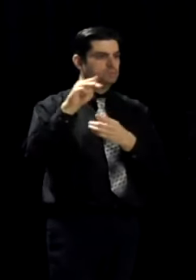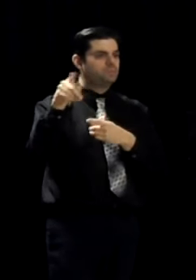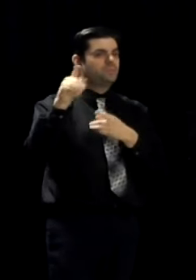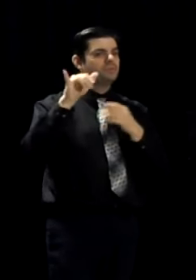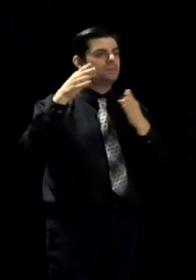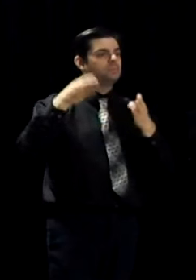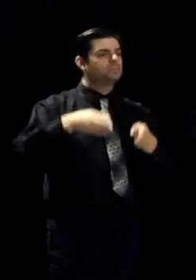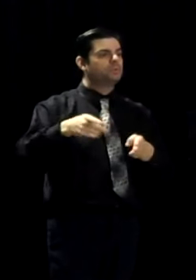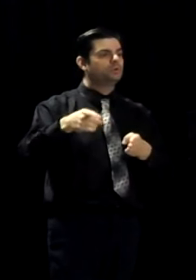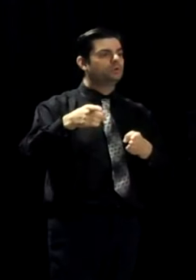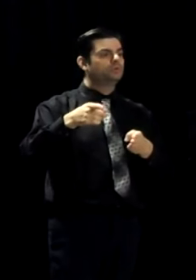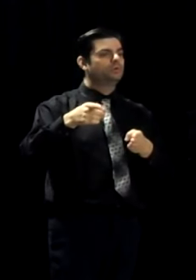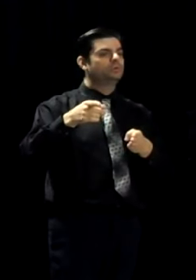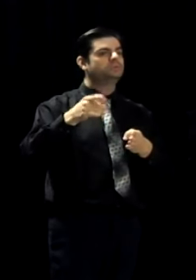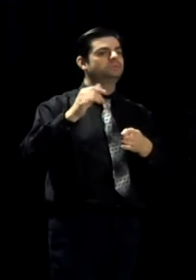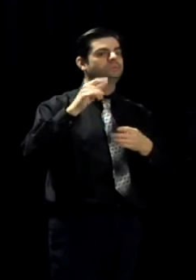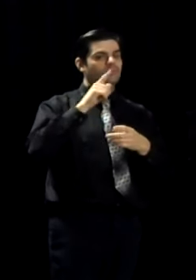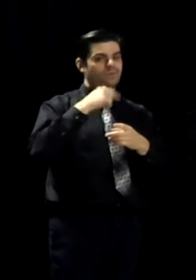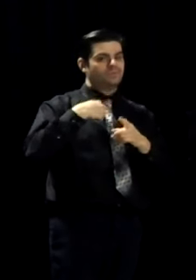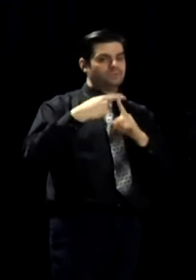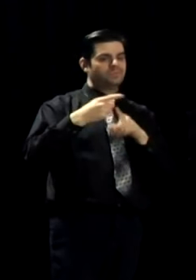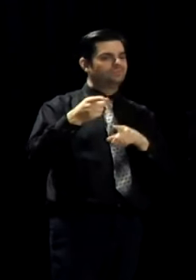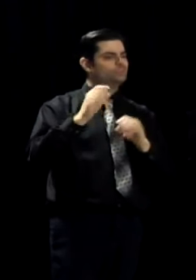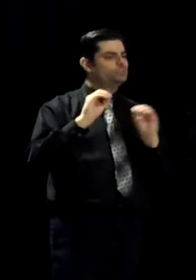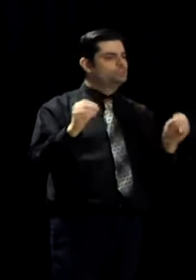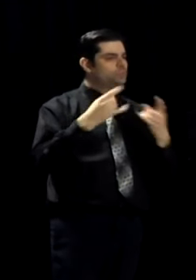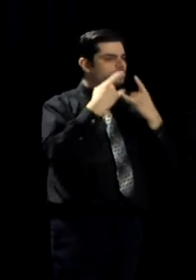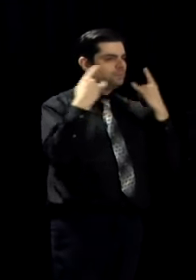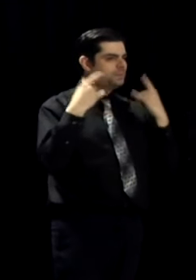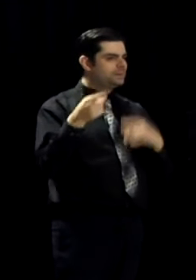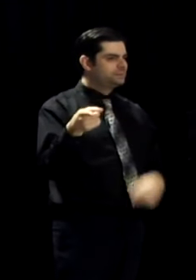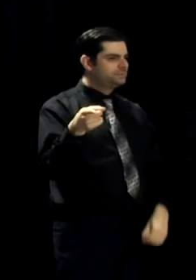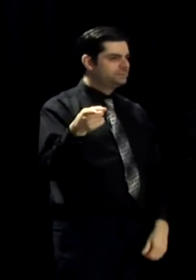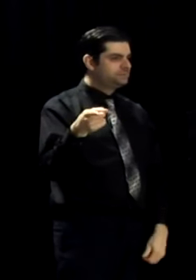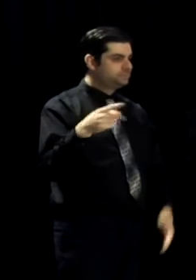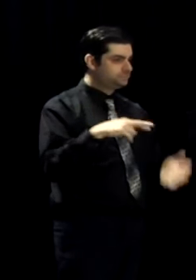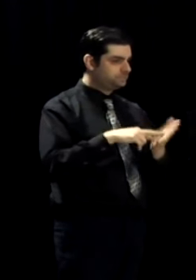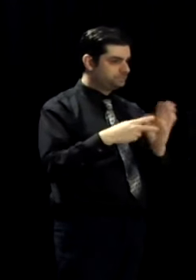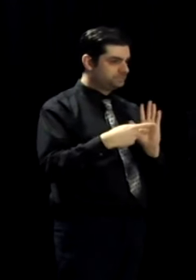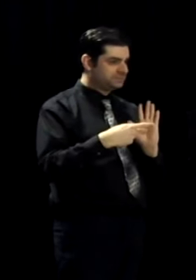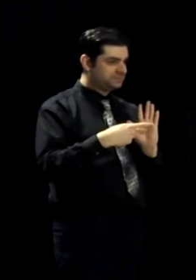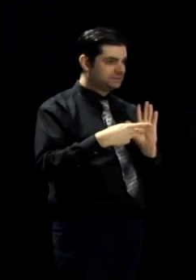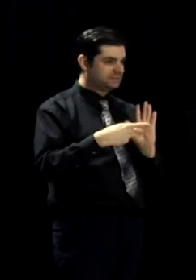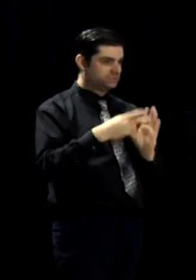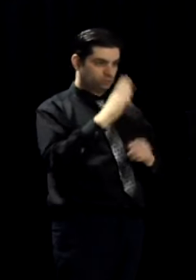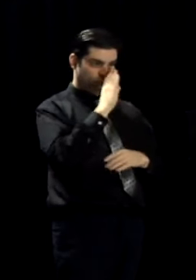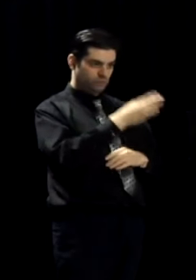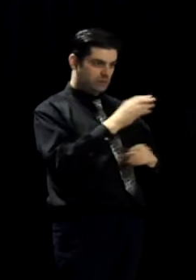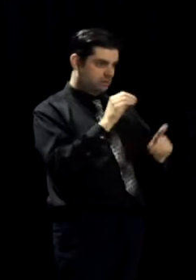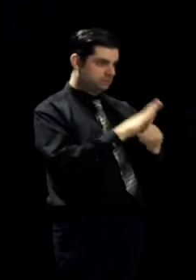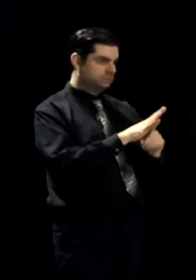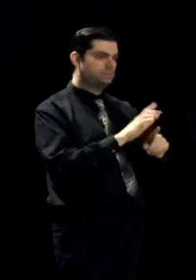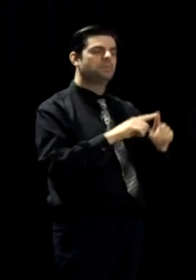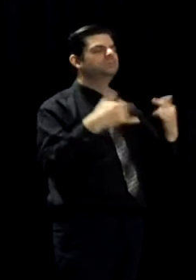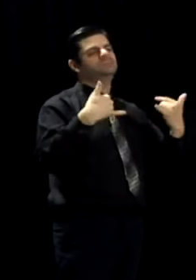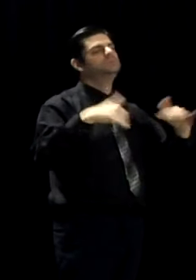who was not wearing a mask. That does not mean you had contact with them, but you should be very cognizant of your health.